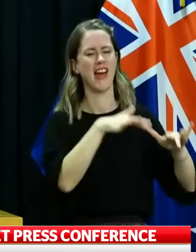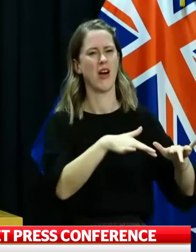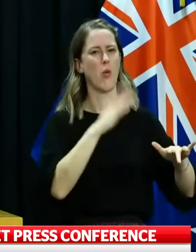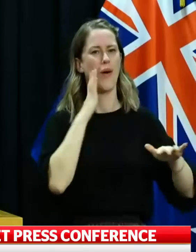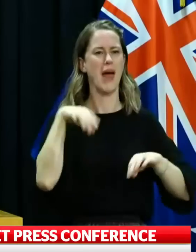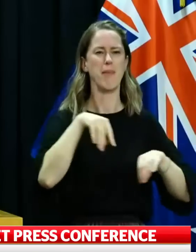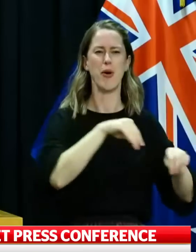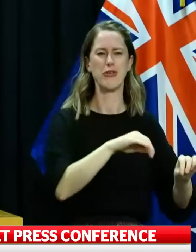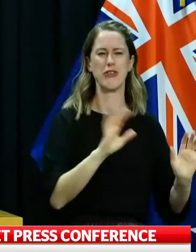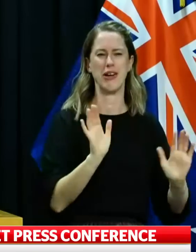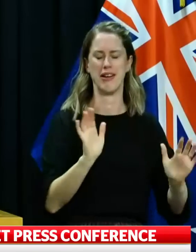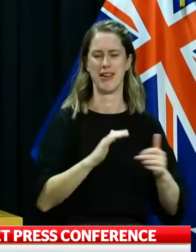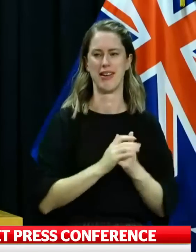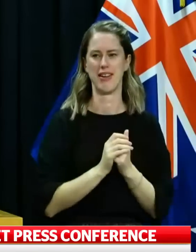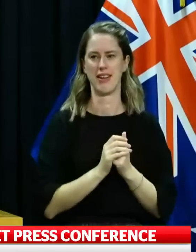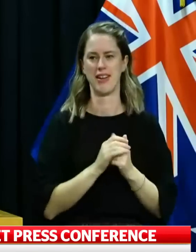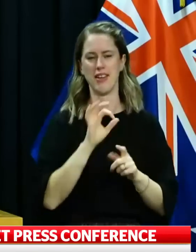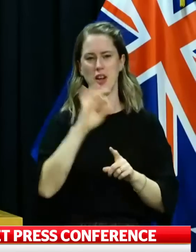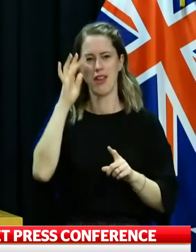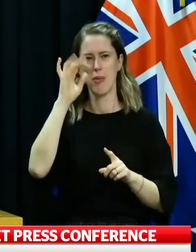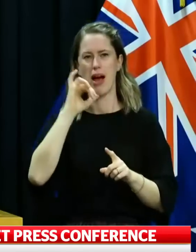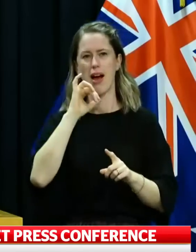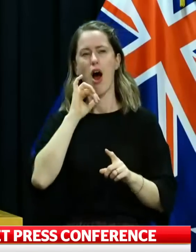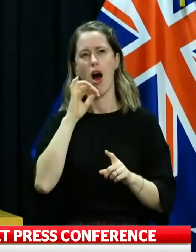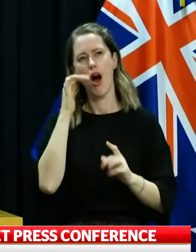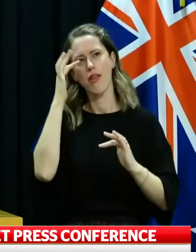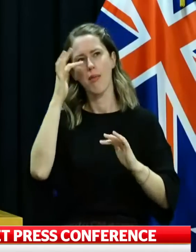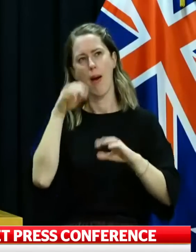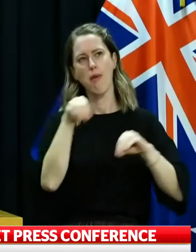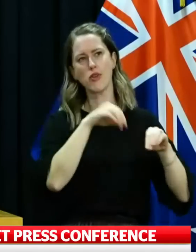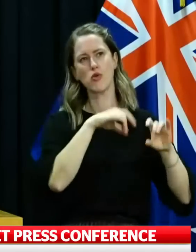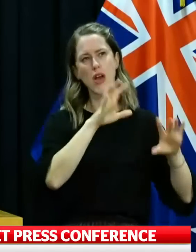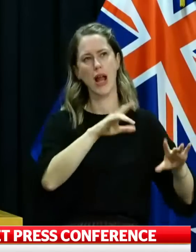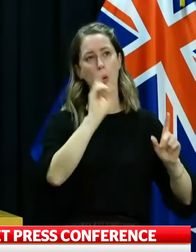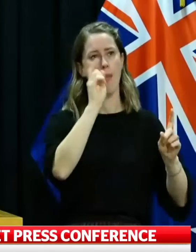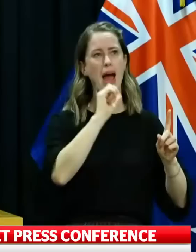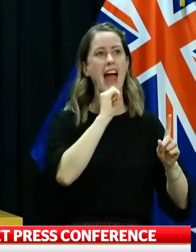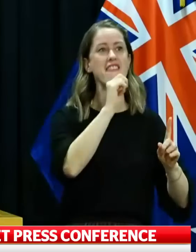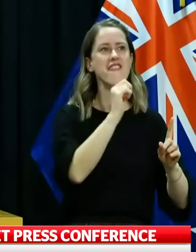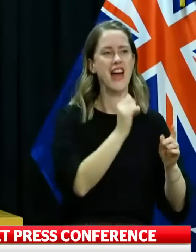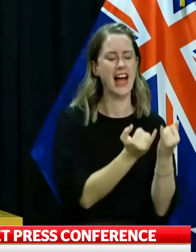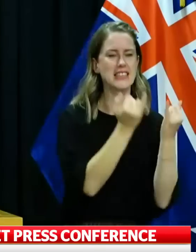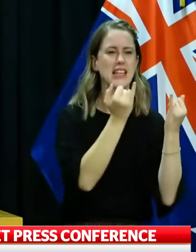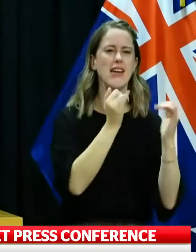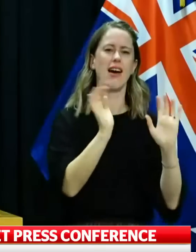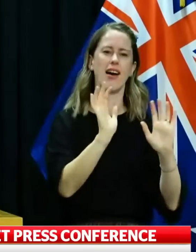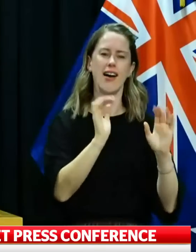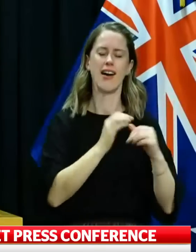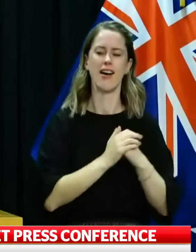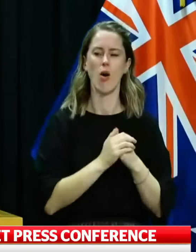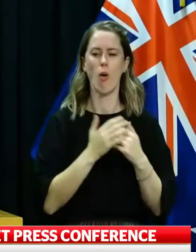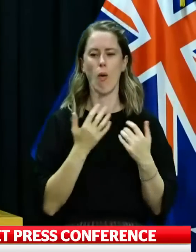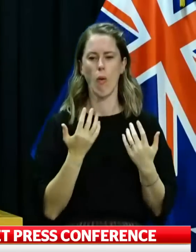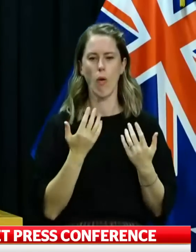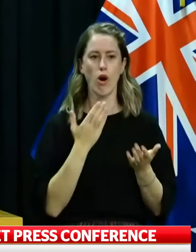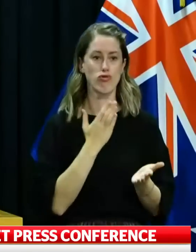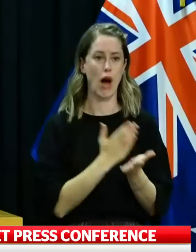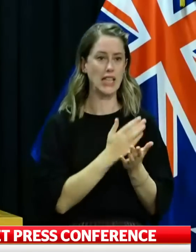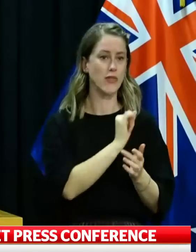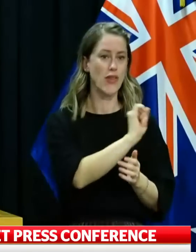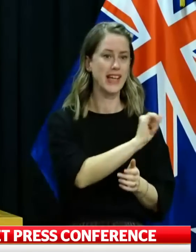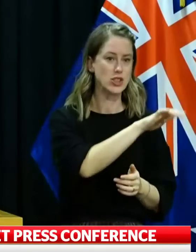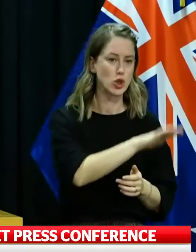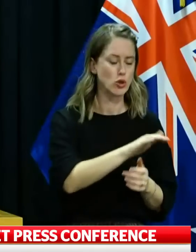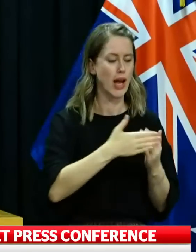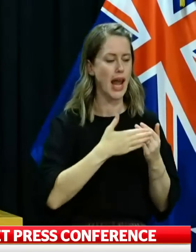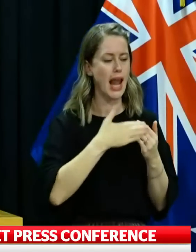think they necessarily think about if they have an accident at work, or necessarily what rights their kids might have